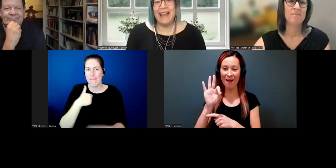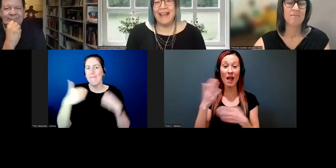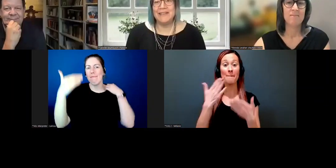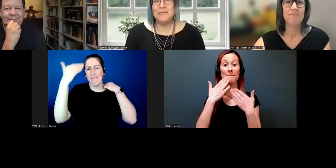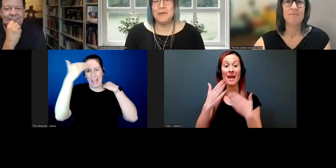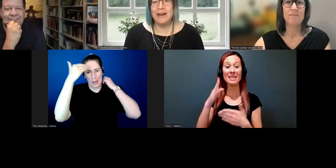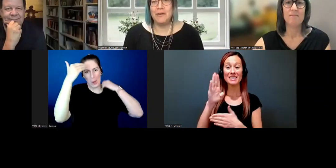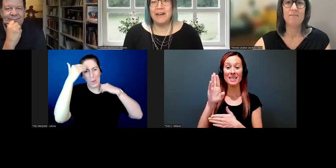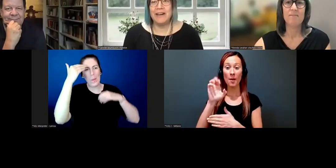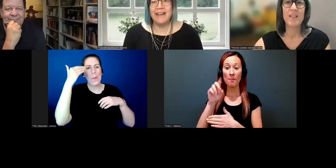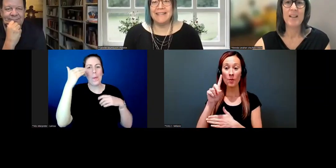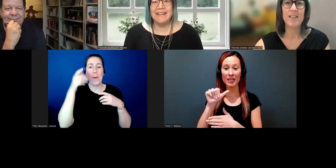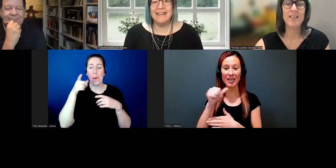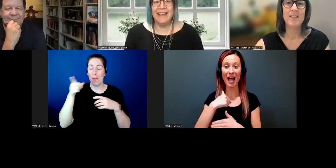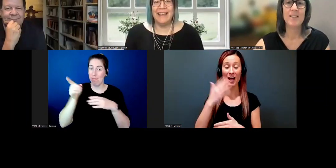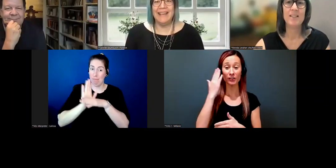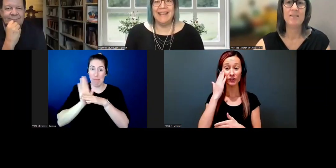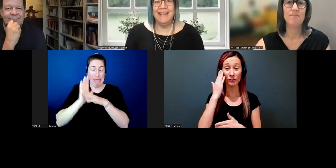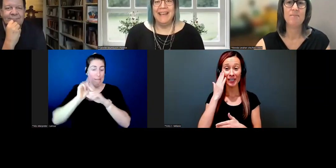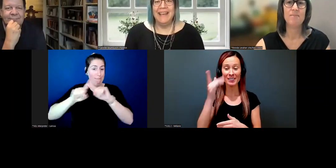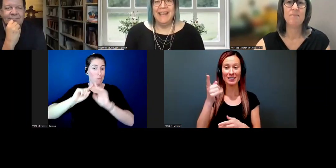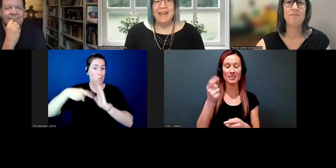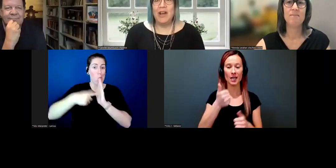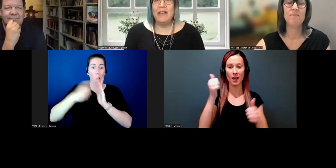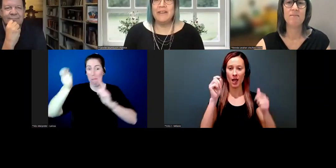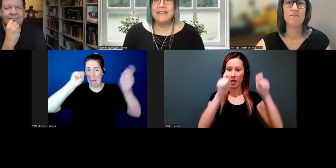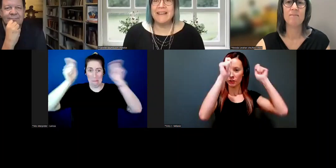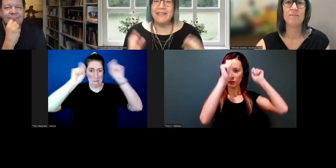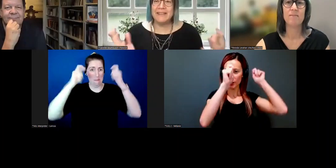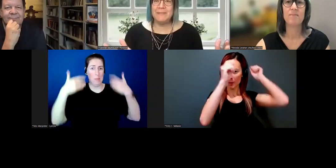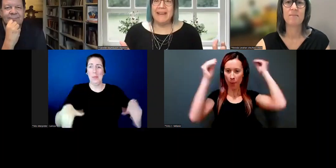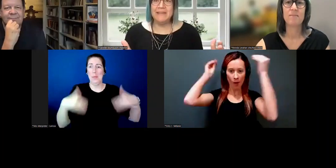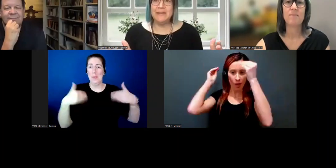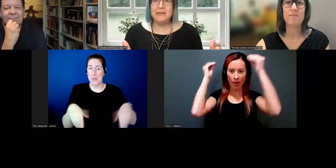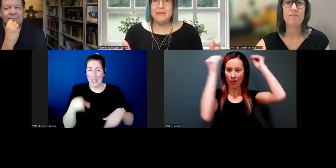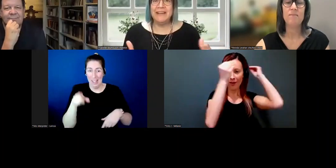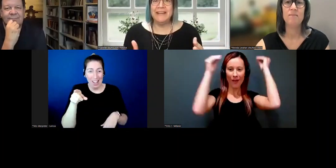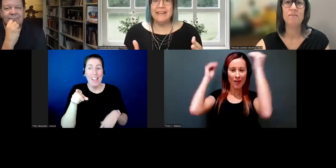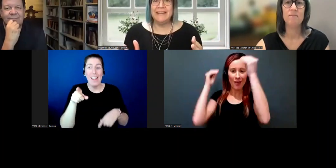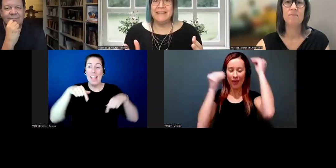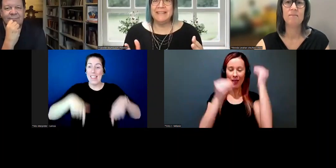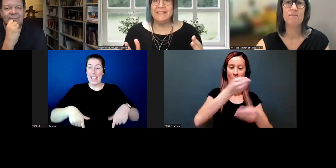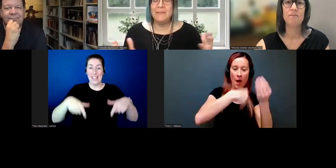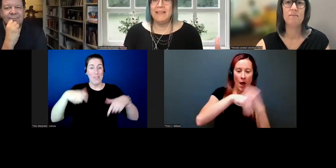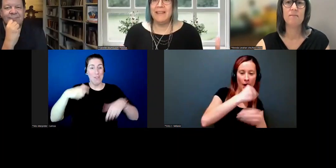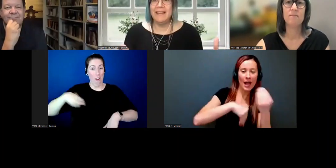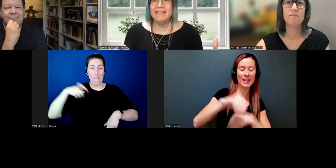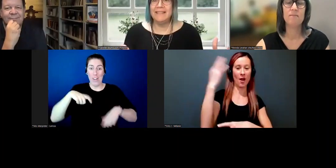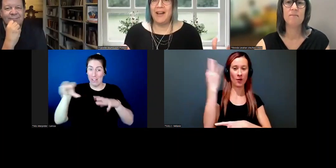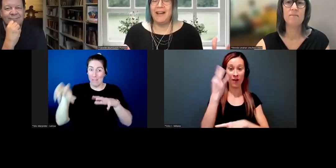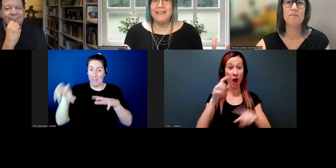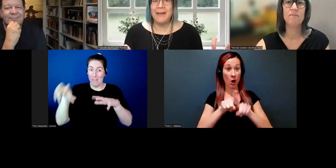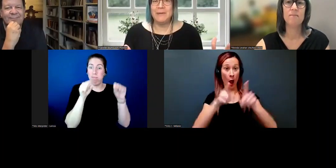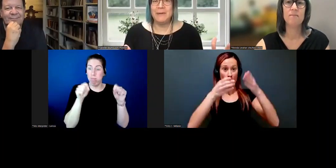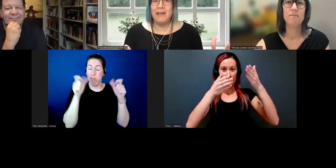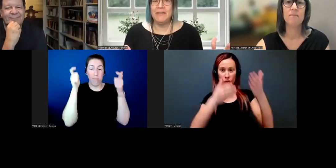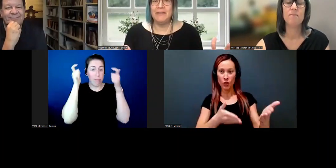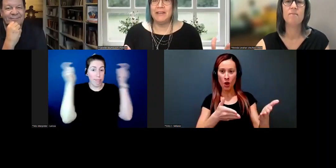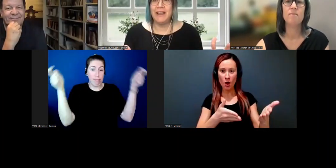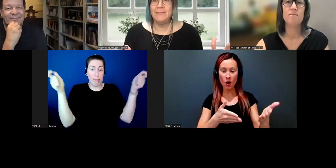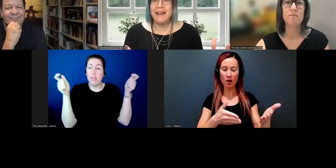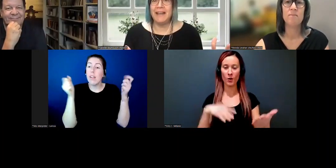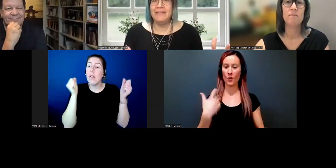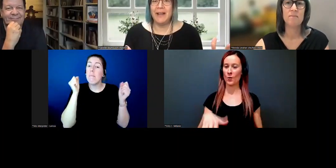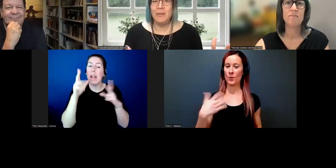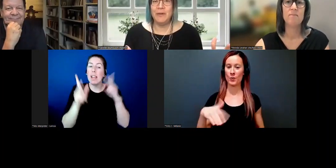other hats you wear, organizing a conference of this magnitude is something that oftentimes people have a